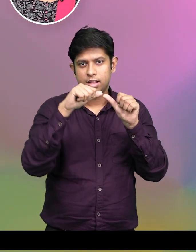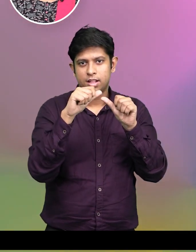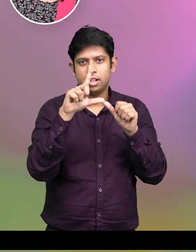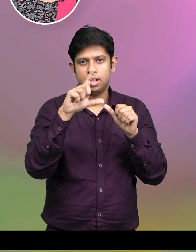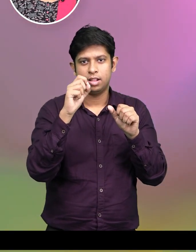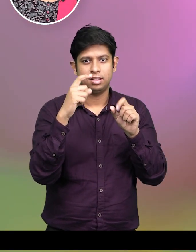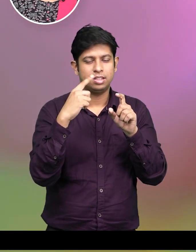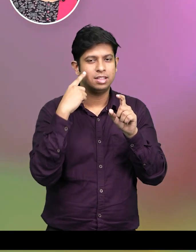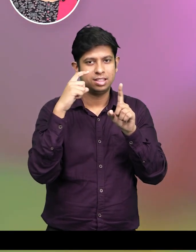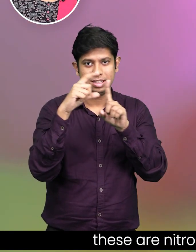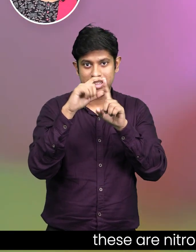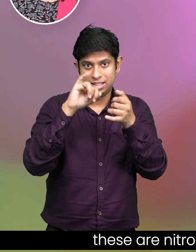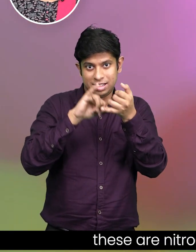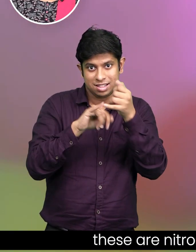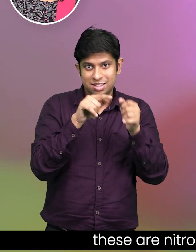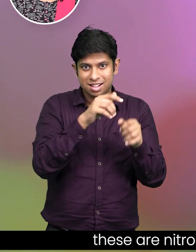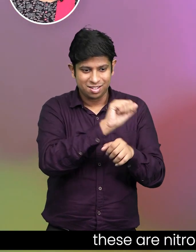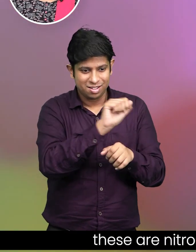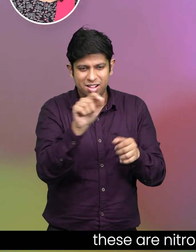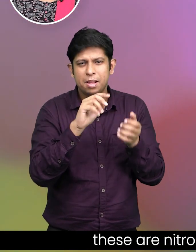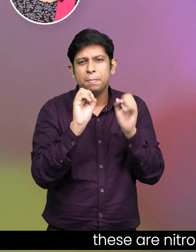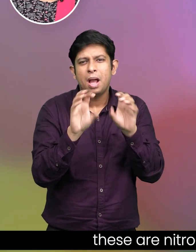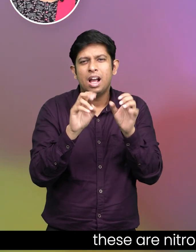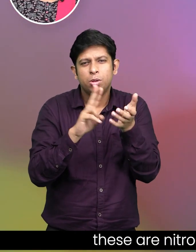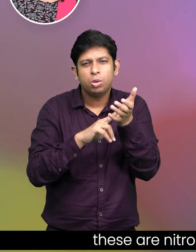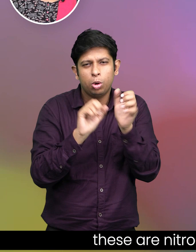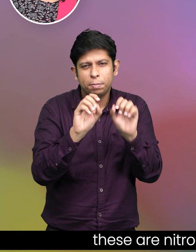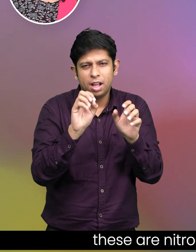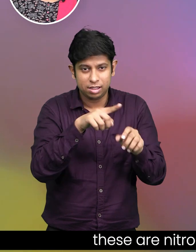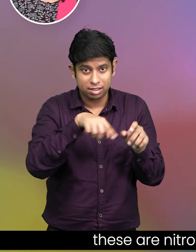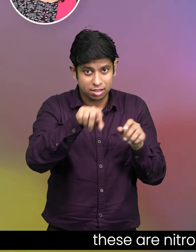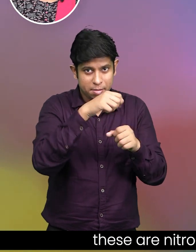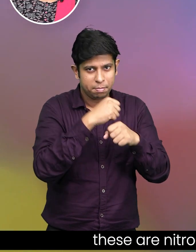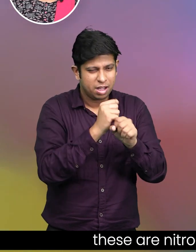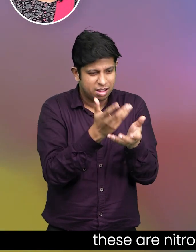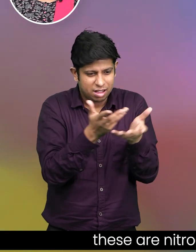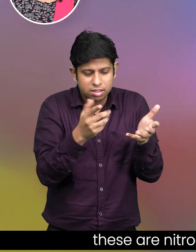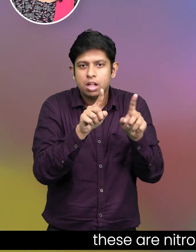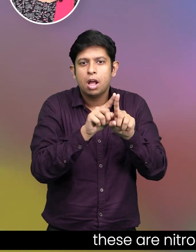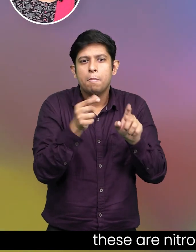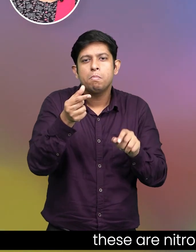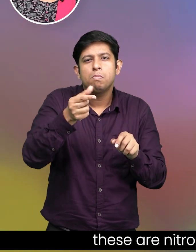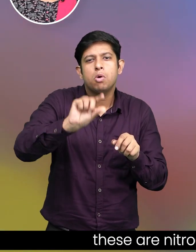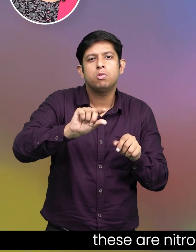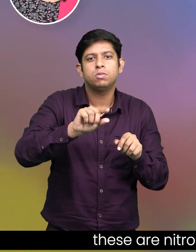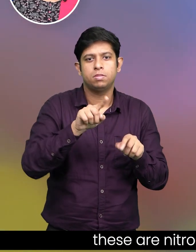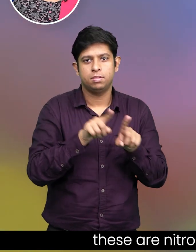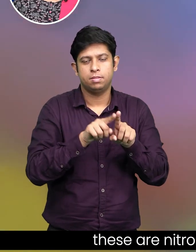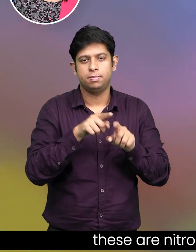Alkaloids, these are nitrogenous byproducts and poisonous.